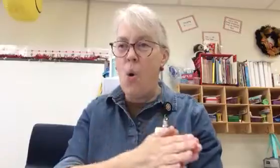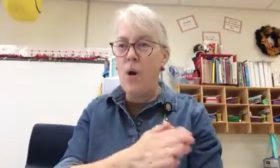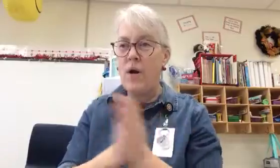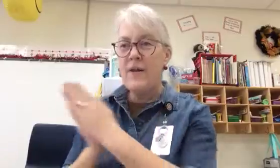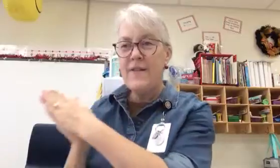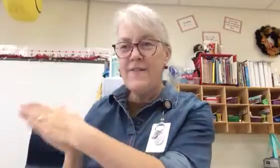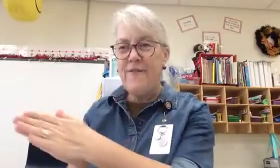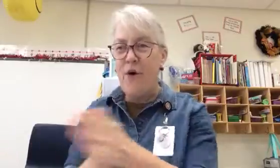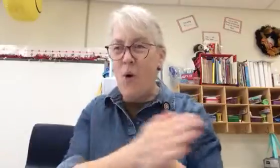4